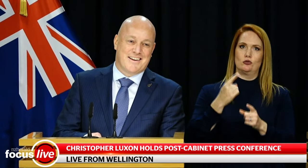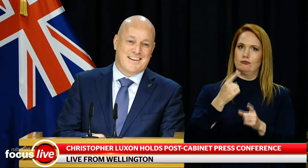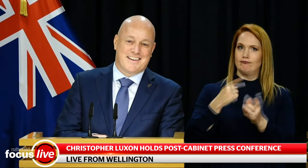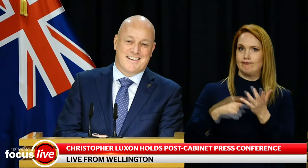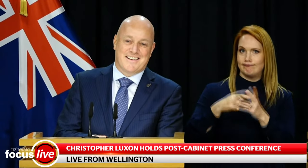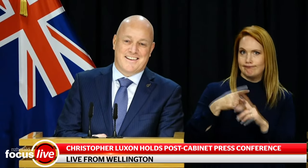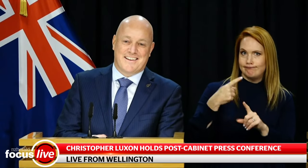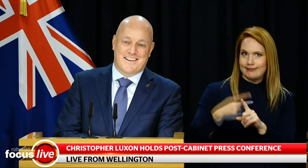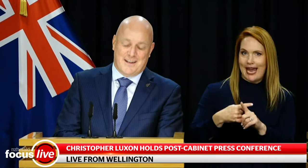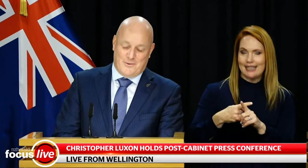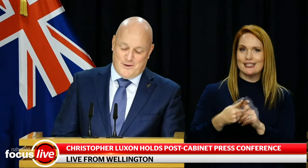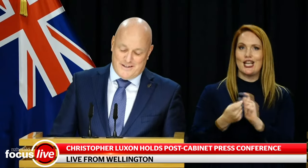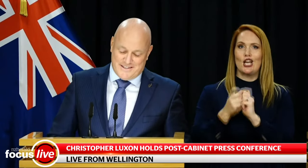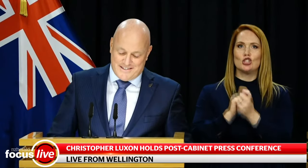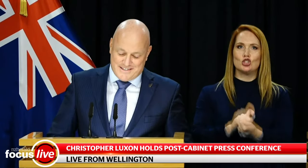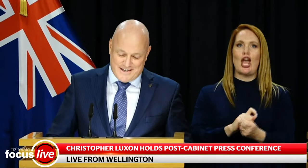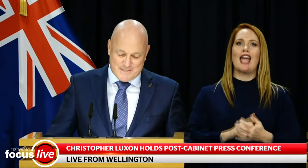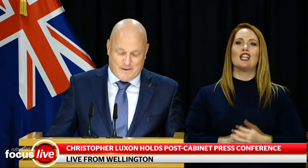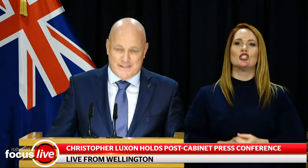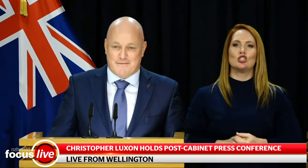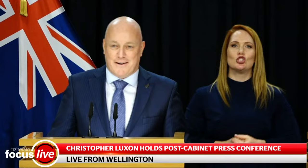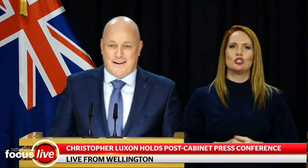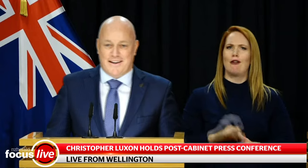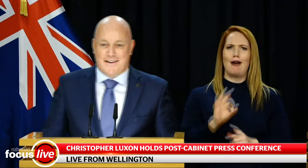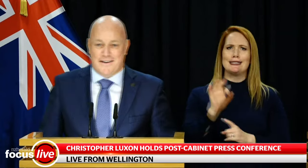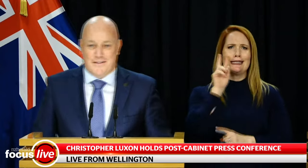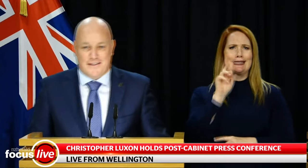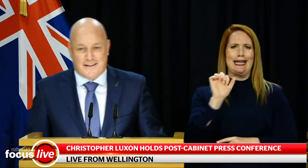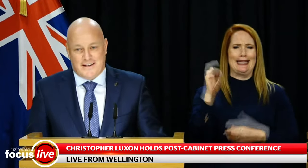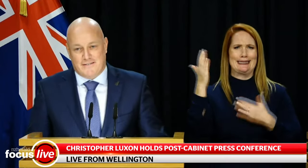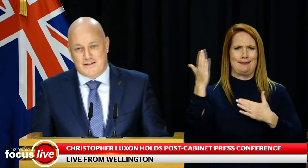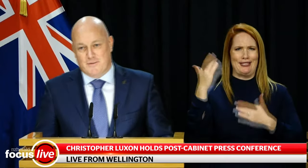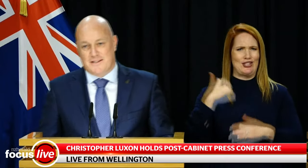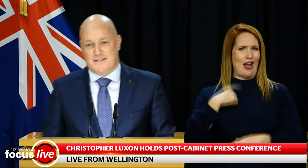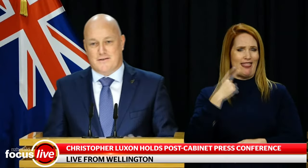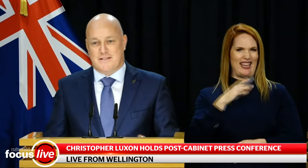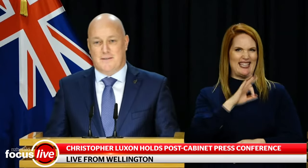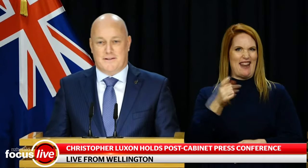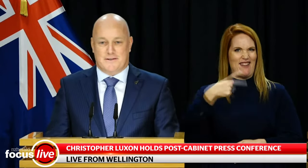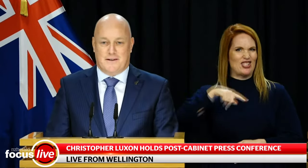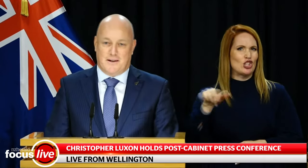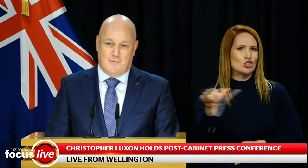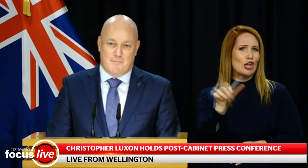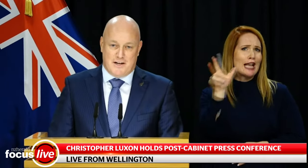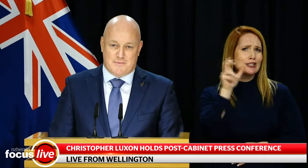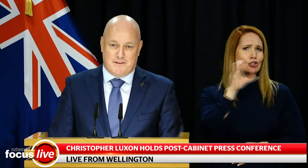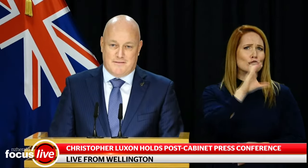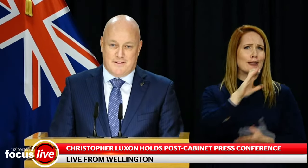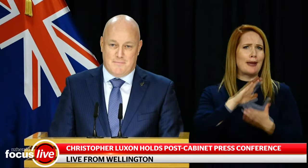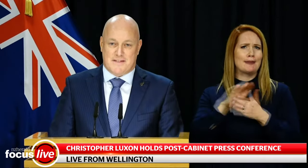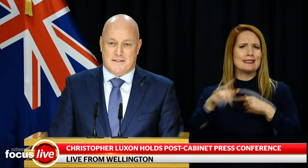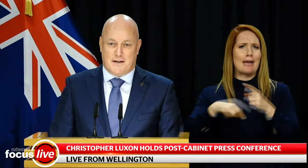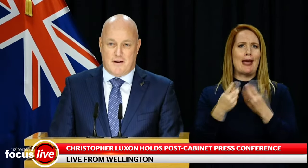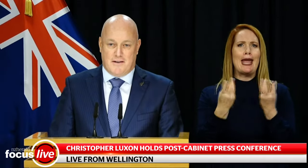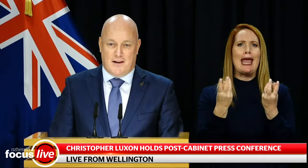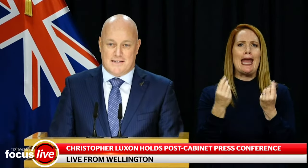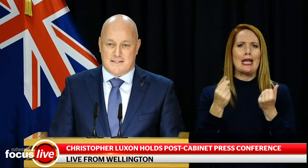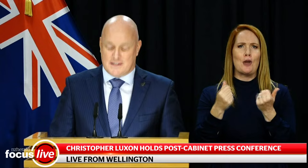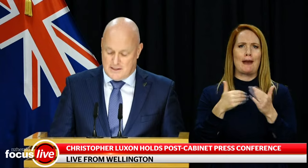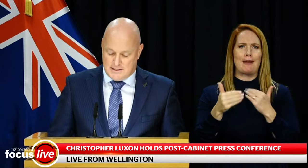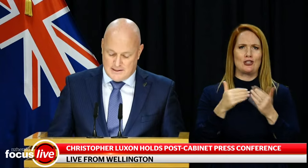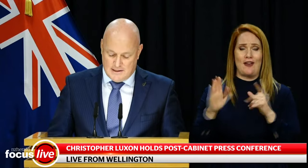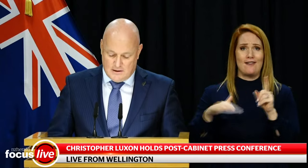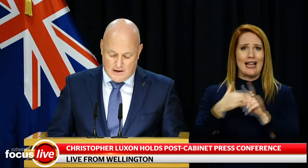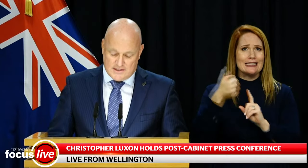his speech and what you think of the Labour Well, I didn't see his speech, and frankly, I don't think any of us should be listening to Chris Hipkins on economic management, given the mess that he created in the